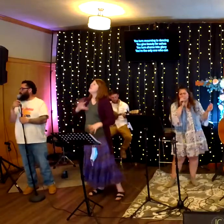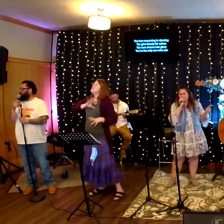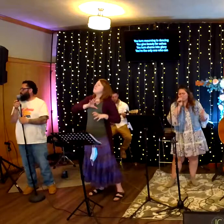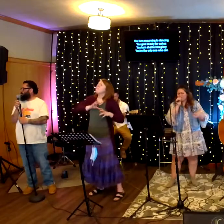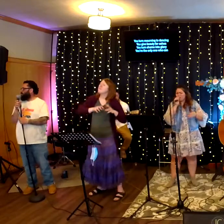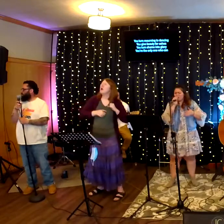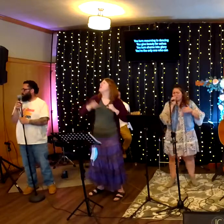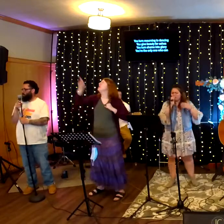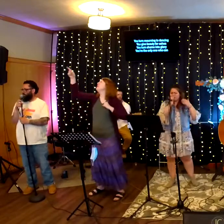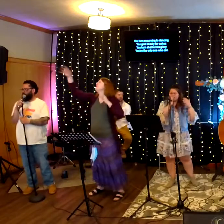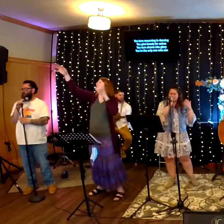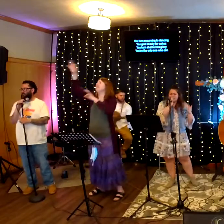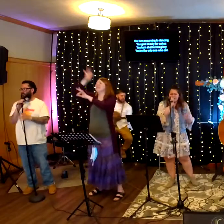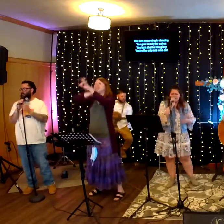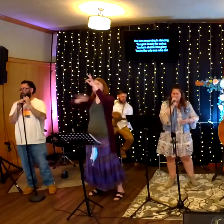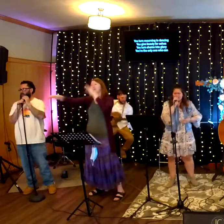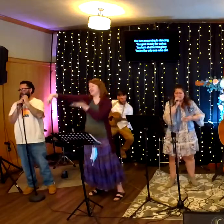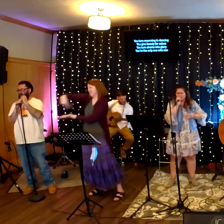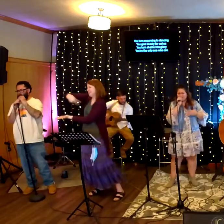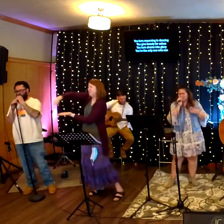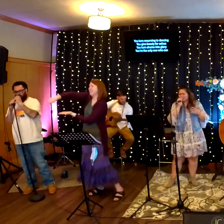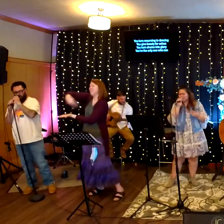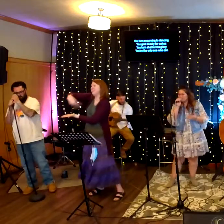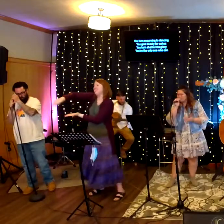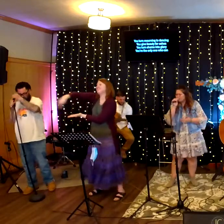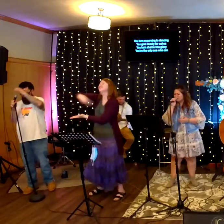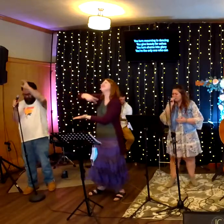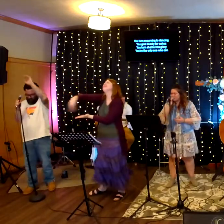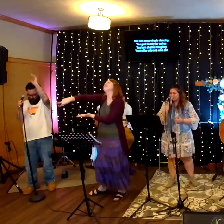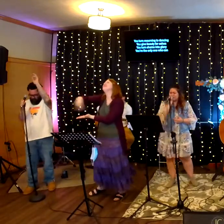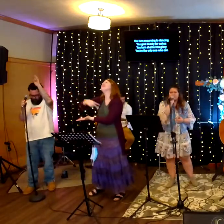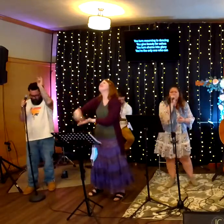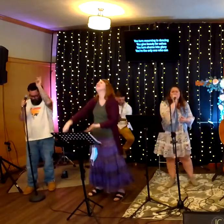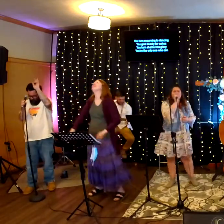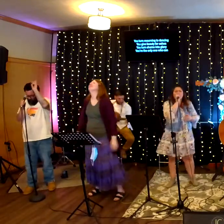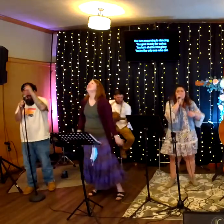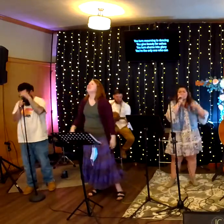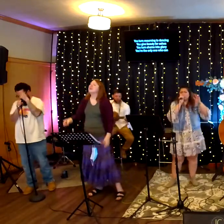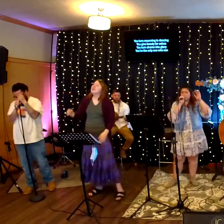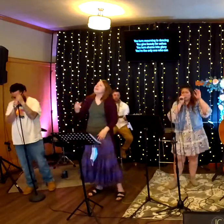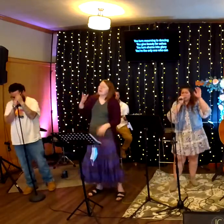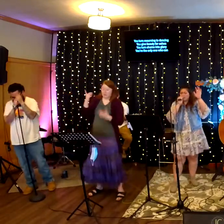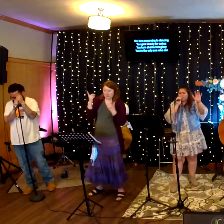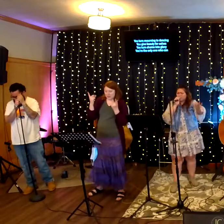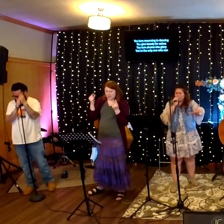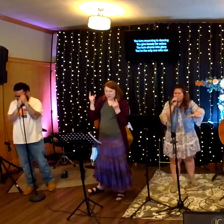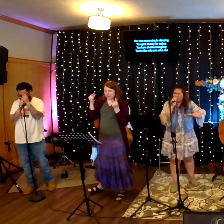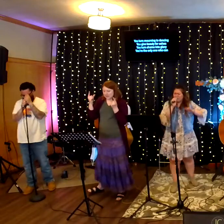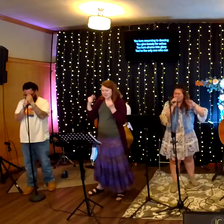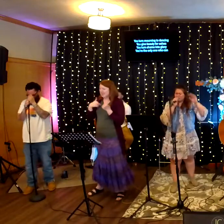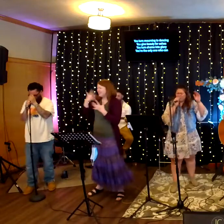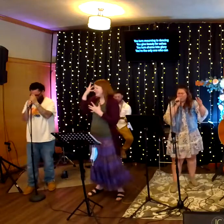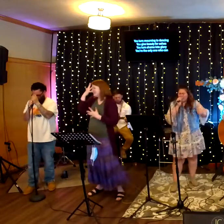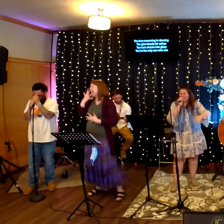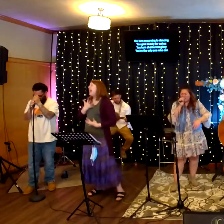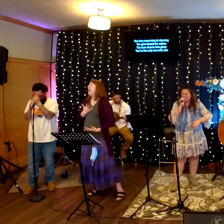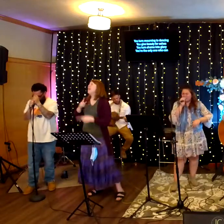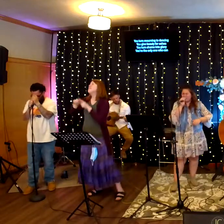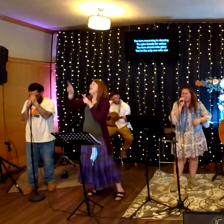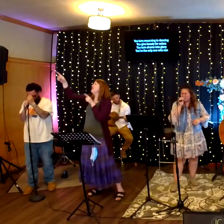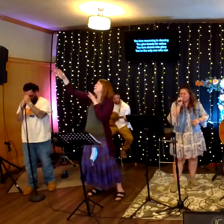You turn mourning to dancing. You give beauty for